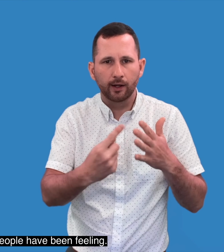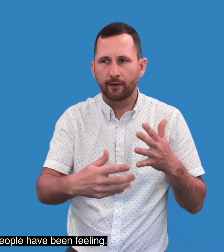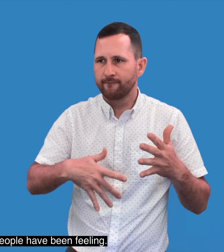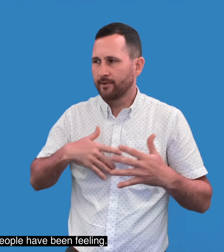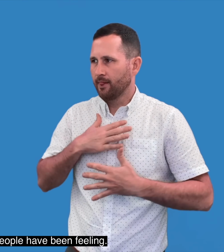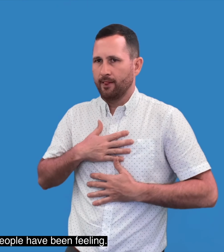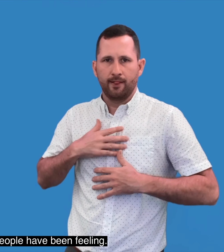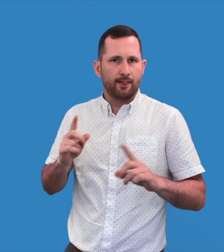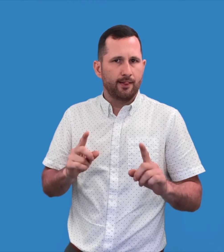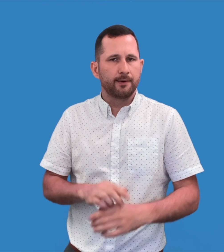been feeling.